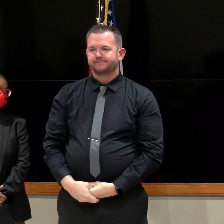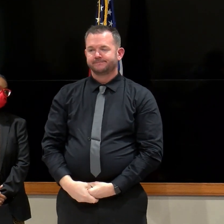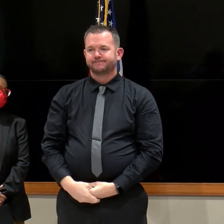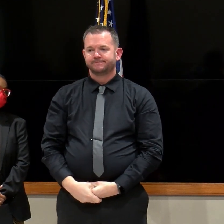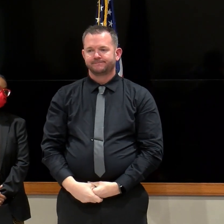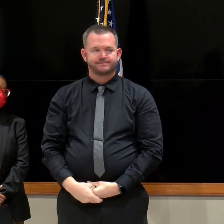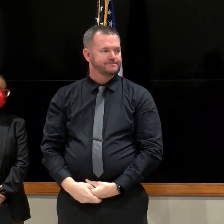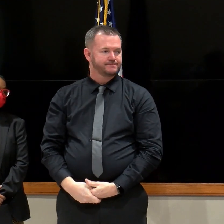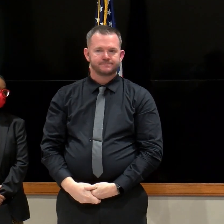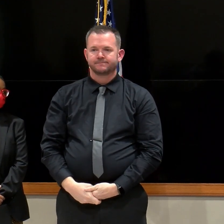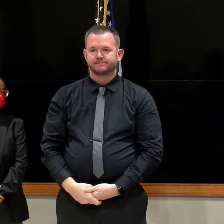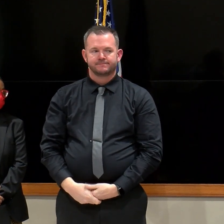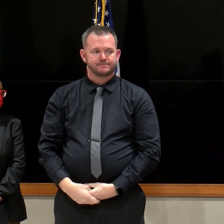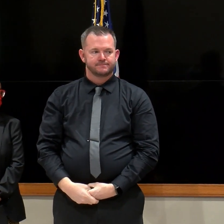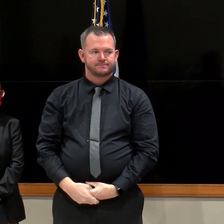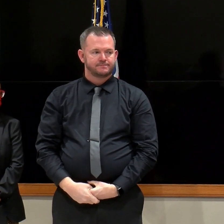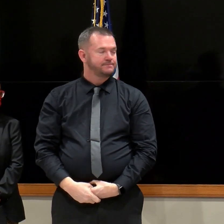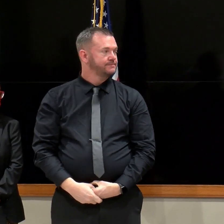Dr. Persse.